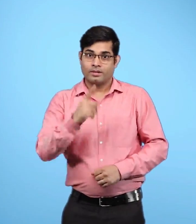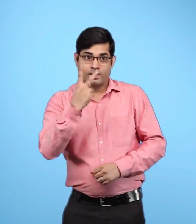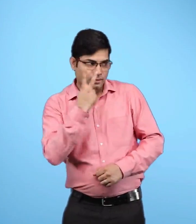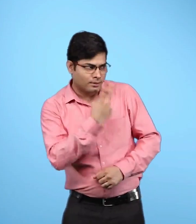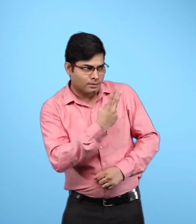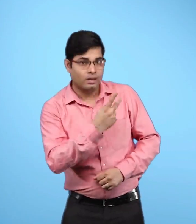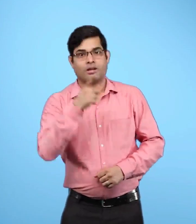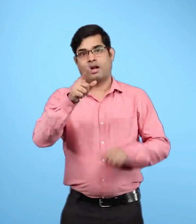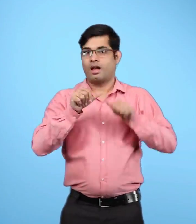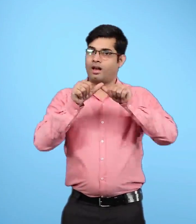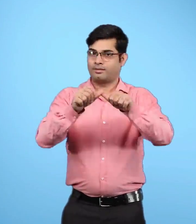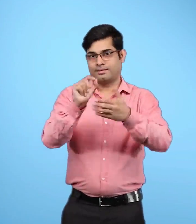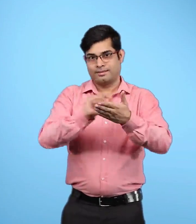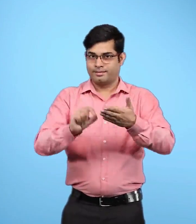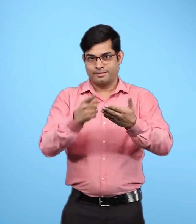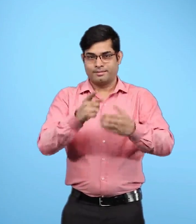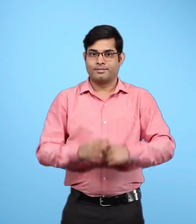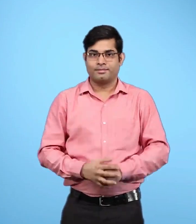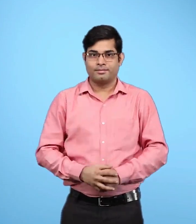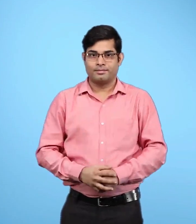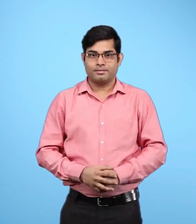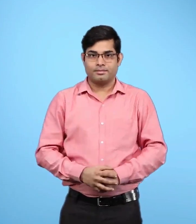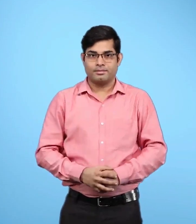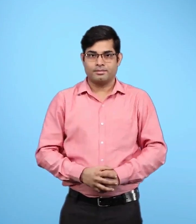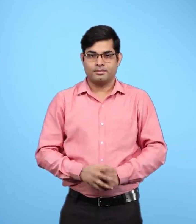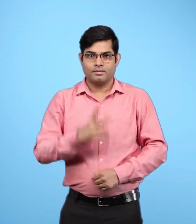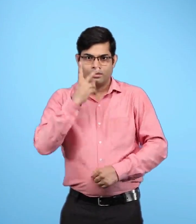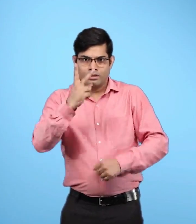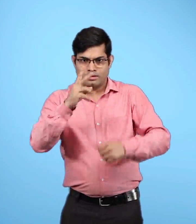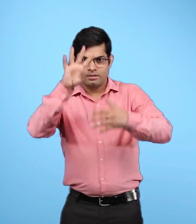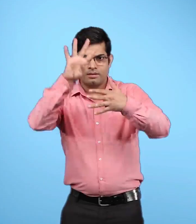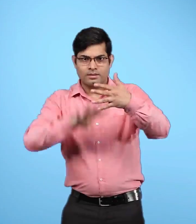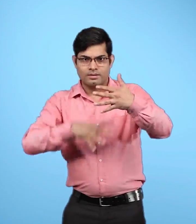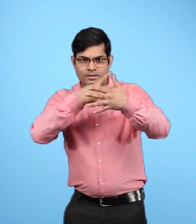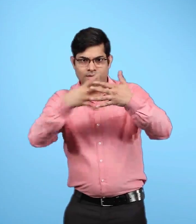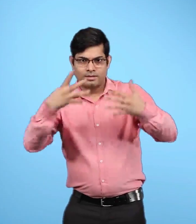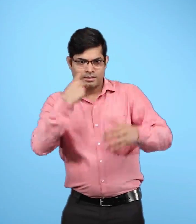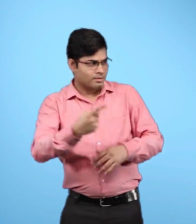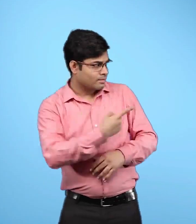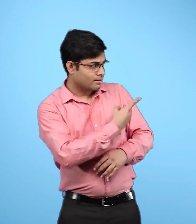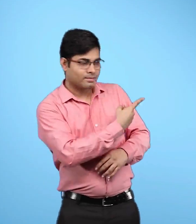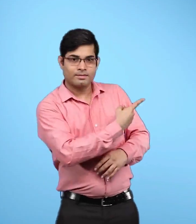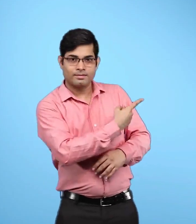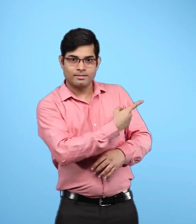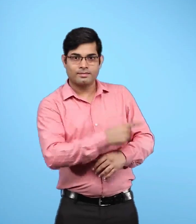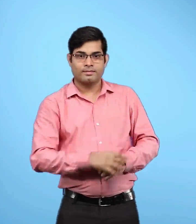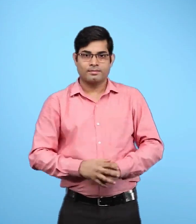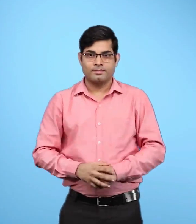Look and write down. There is a table with 2 columns and 3 rows for this